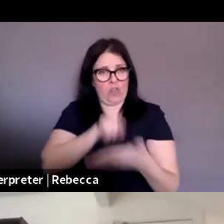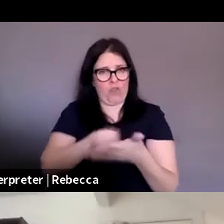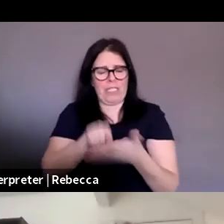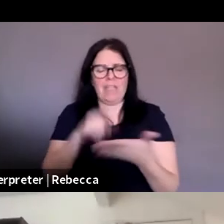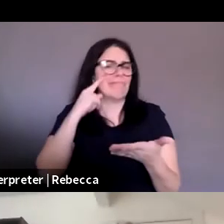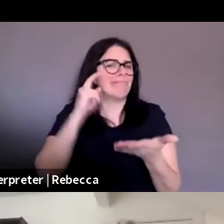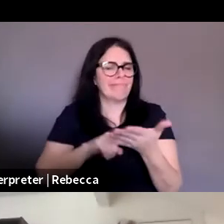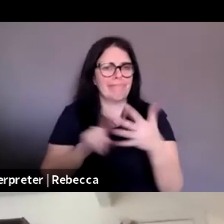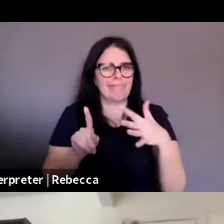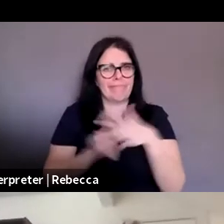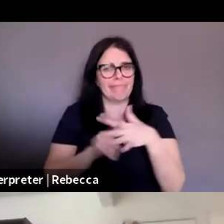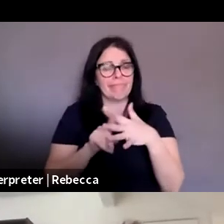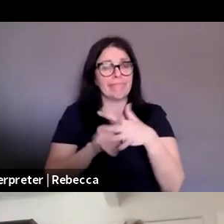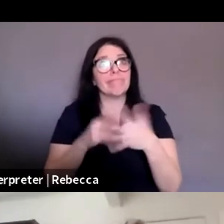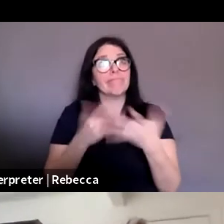rates of